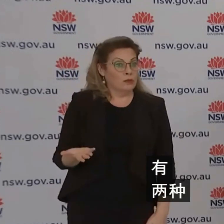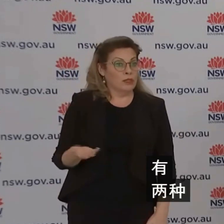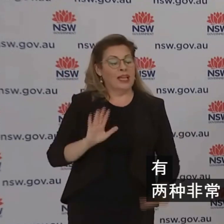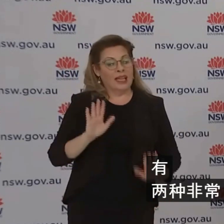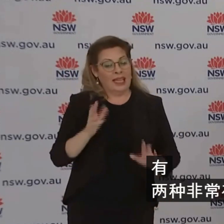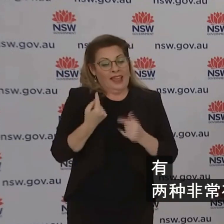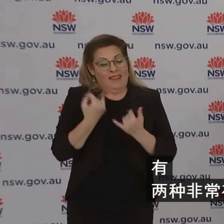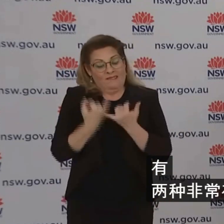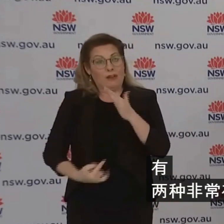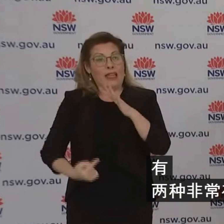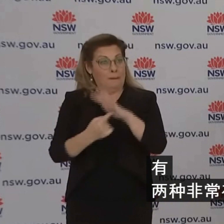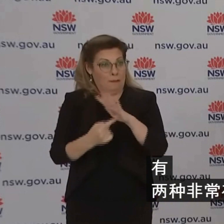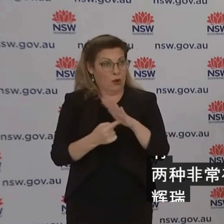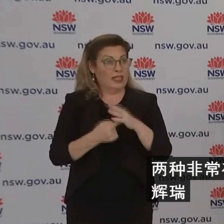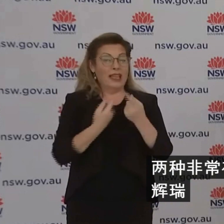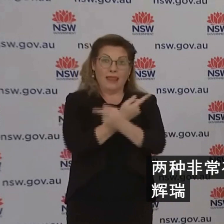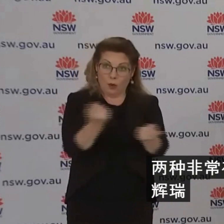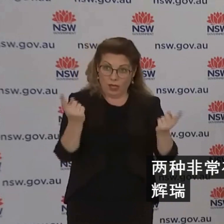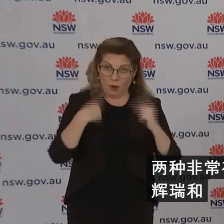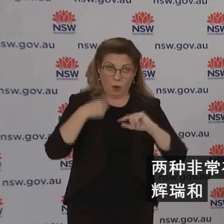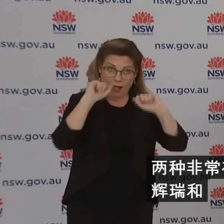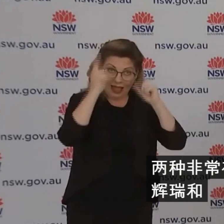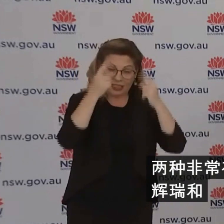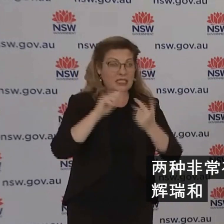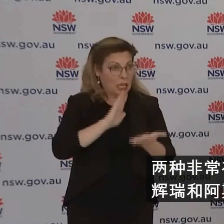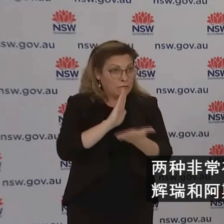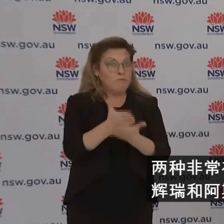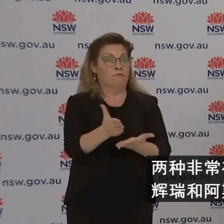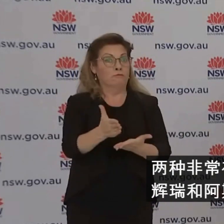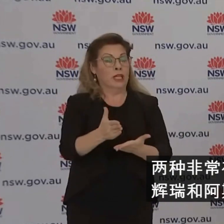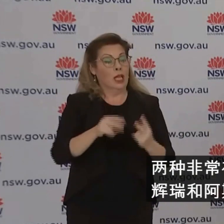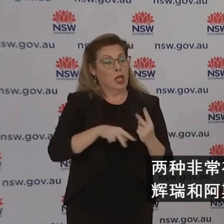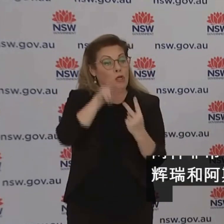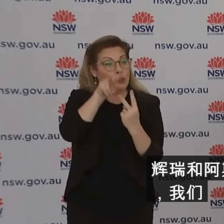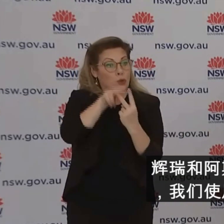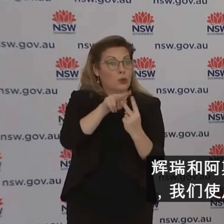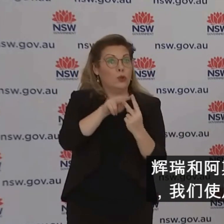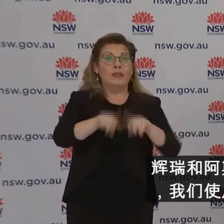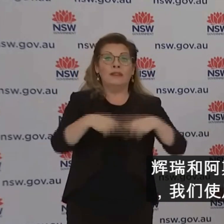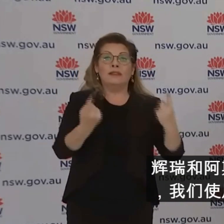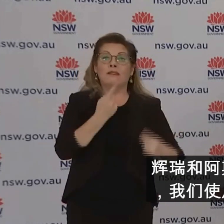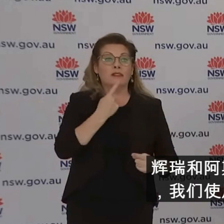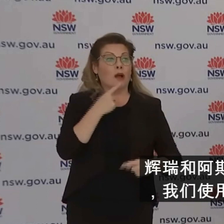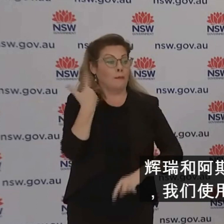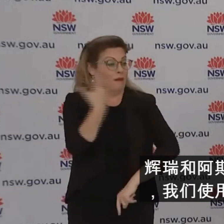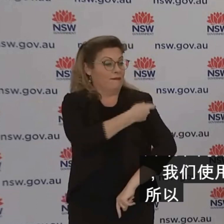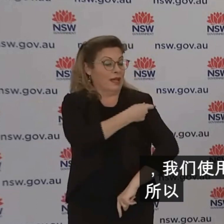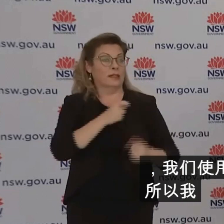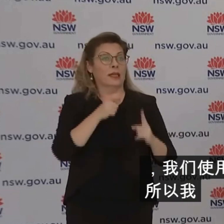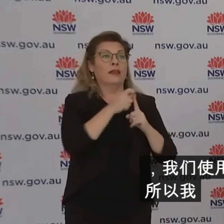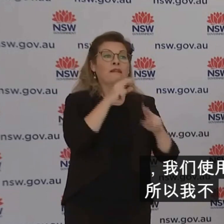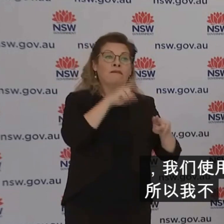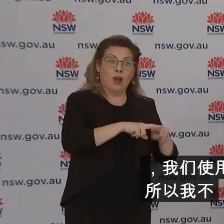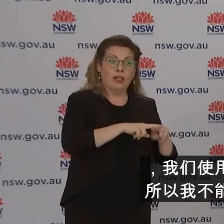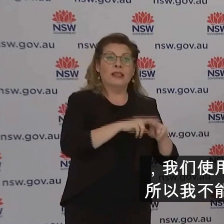2 good, very effective vaccines, the Pfizer and the AstraZeneca vaccine, and it's critical that we use all the tools that we